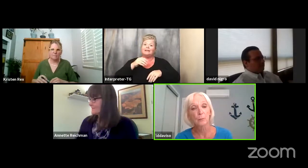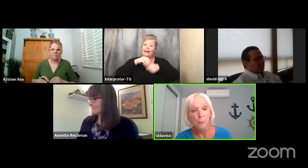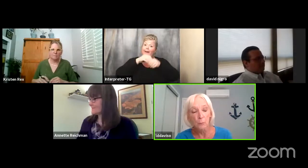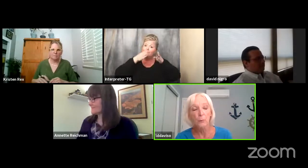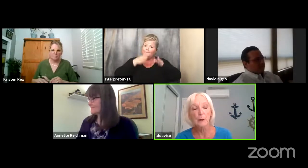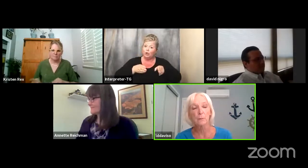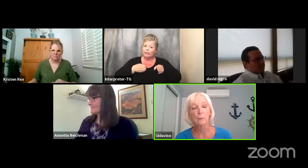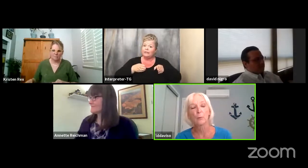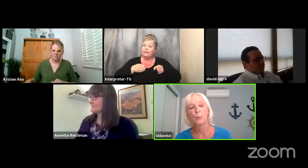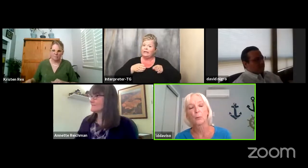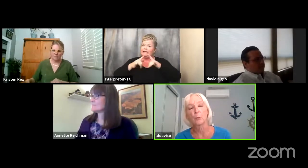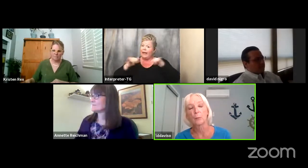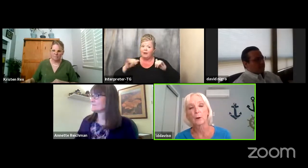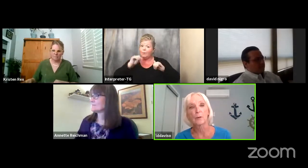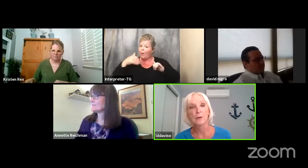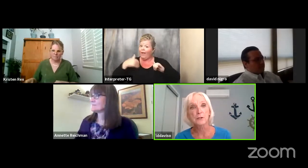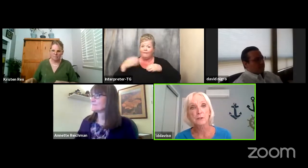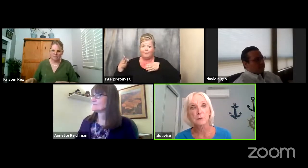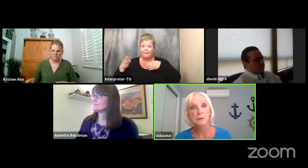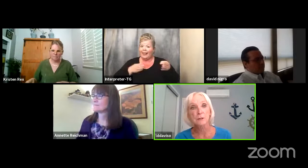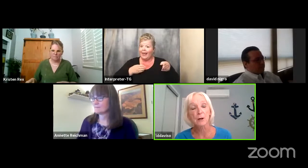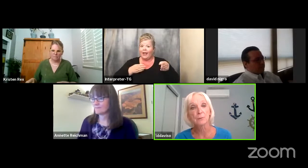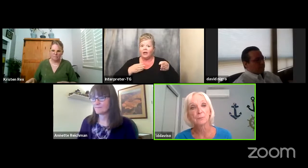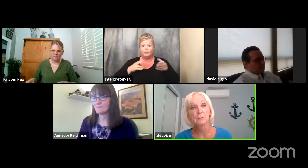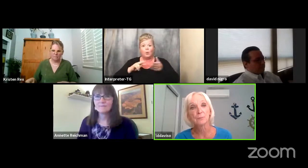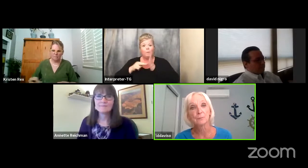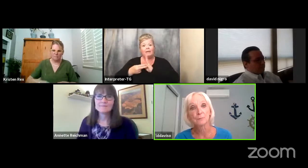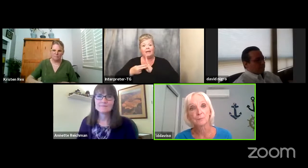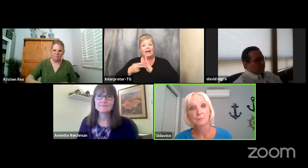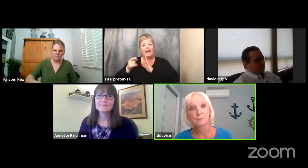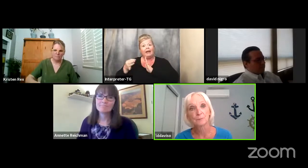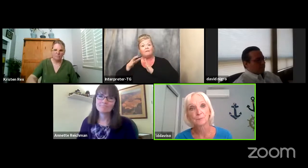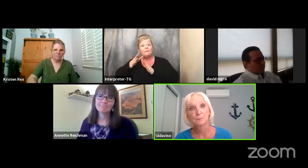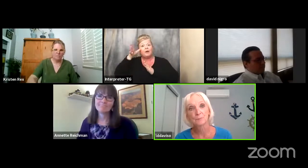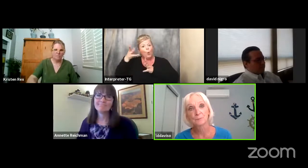plan. Where will those students go?